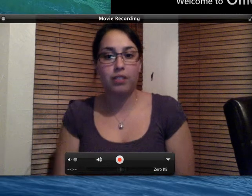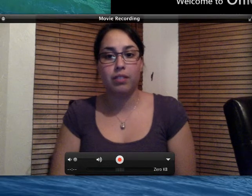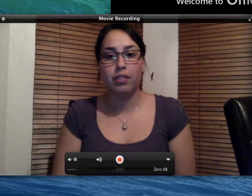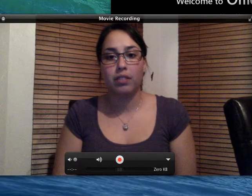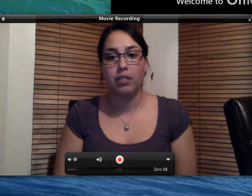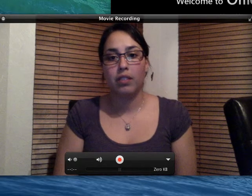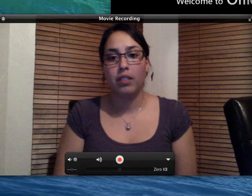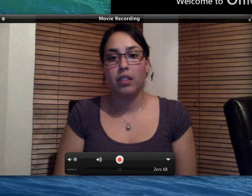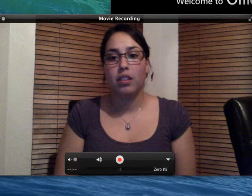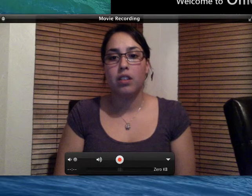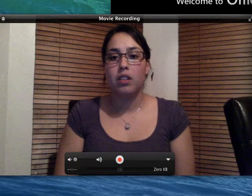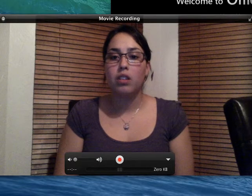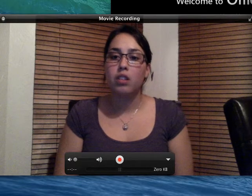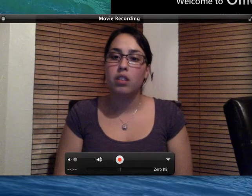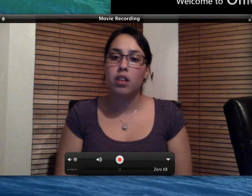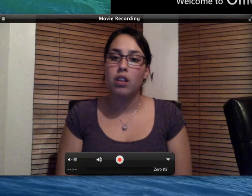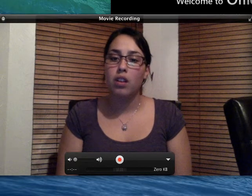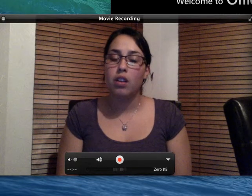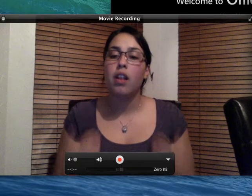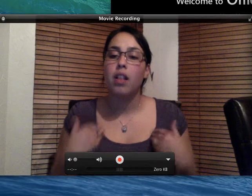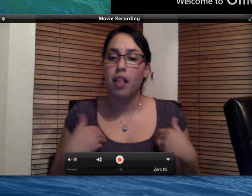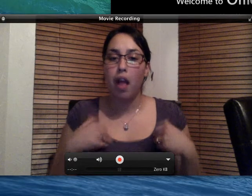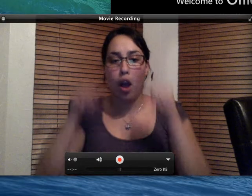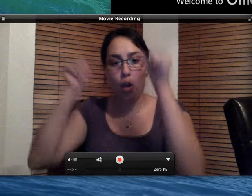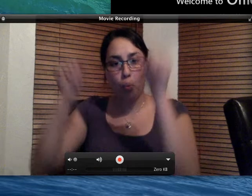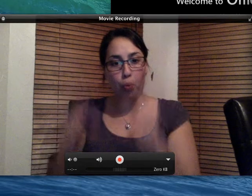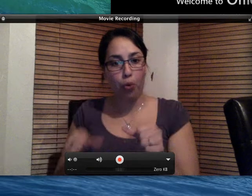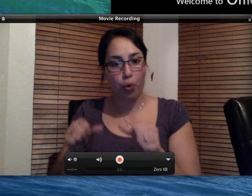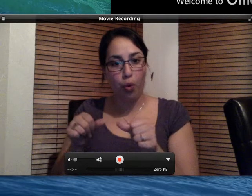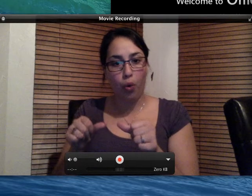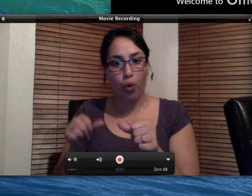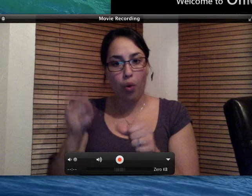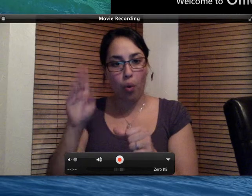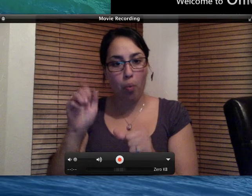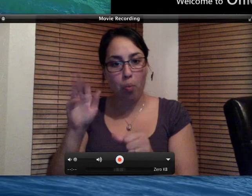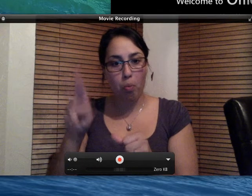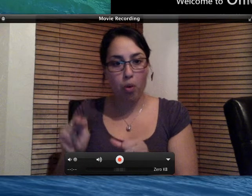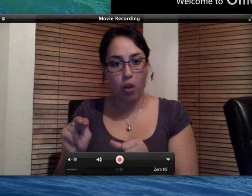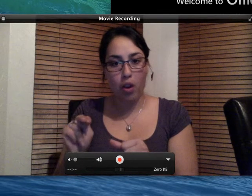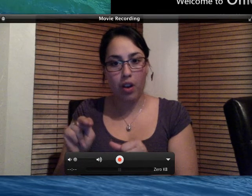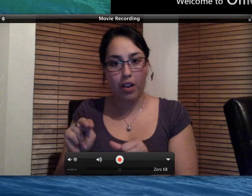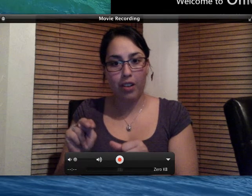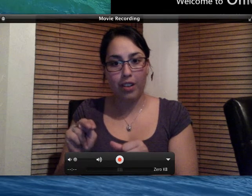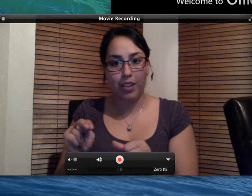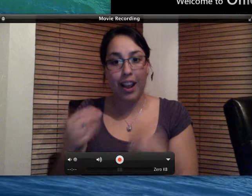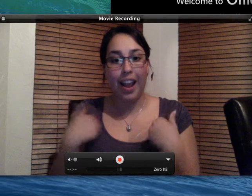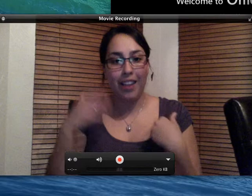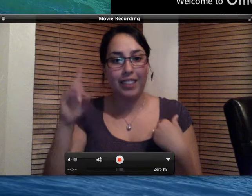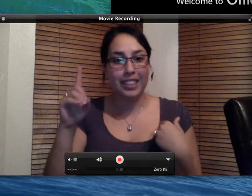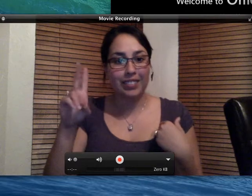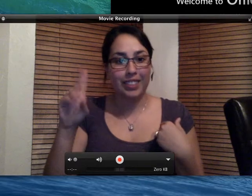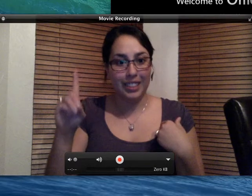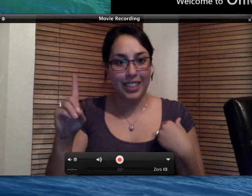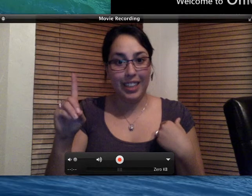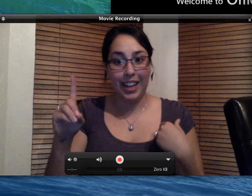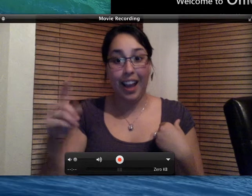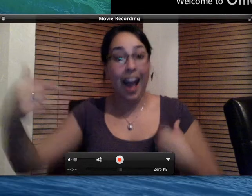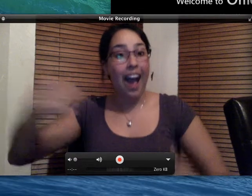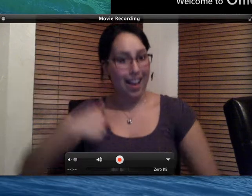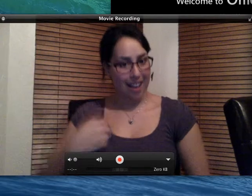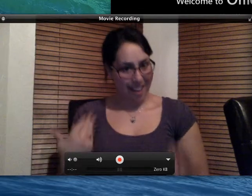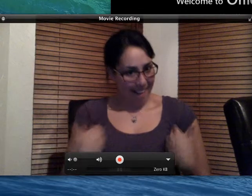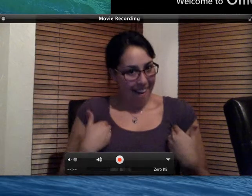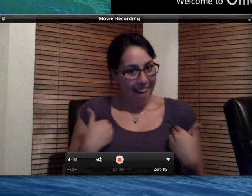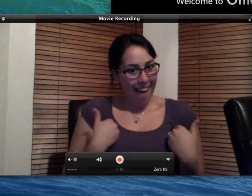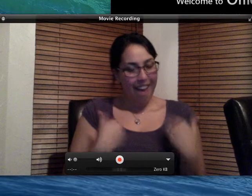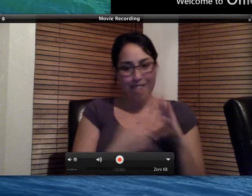the farmers, there's posters they put in the barn, and they had a DVD, and I got a copy of this DVD. And